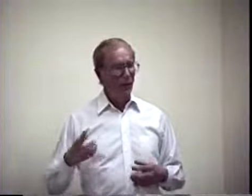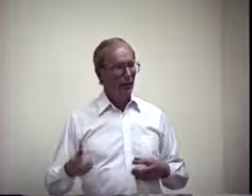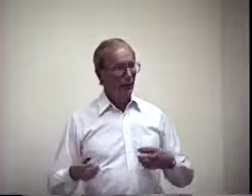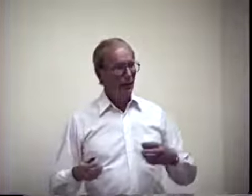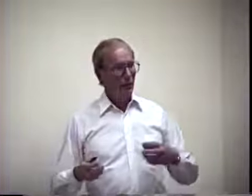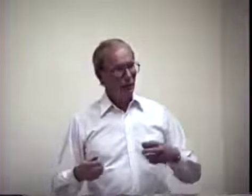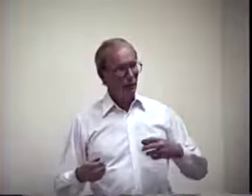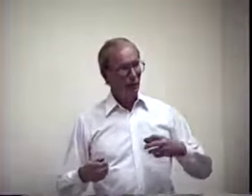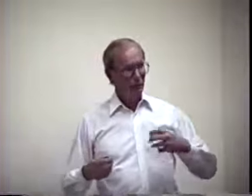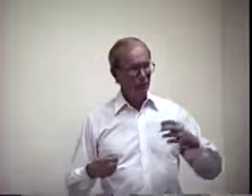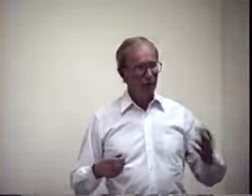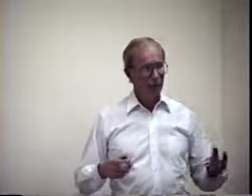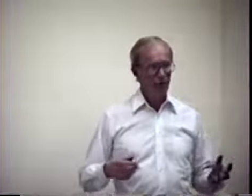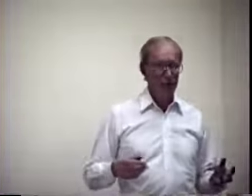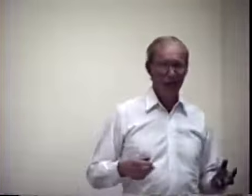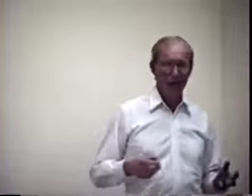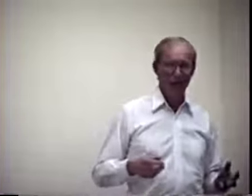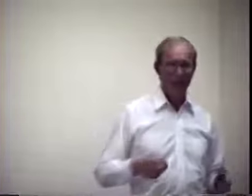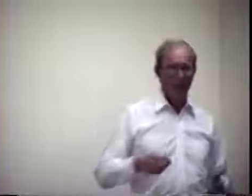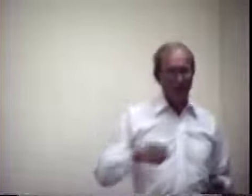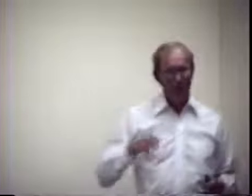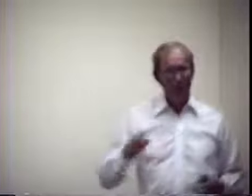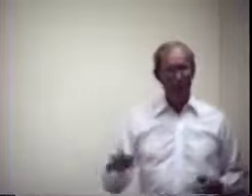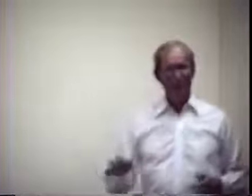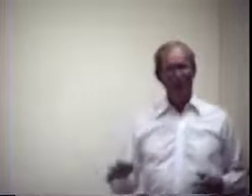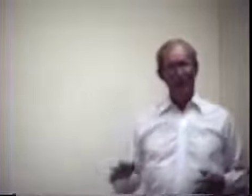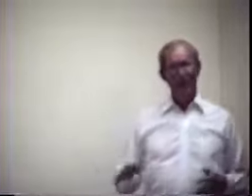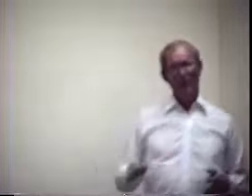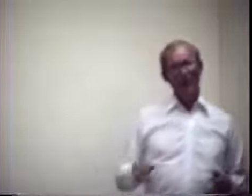Native Americans do certain things and why they don't do certain things.